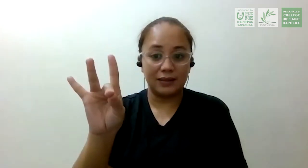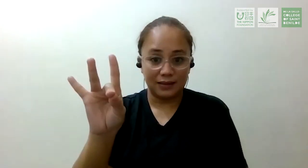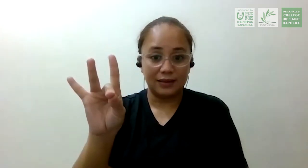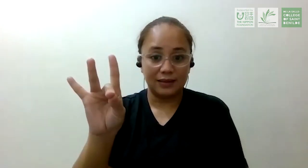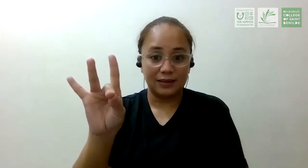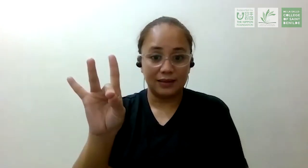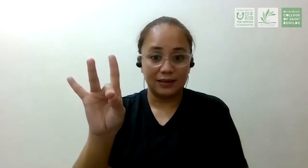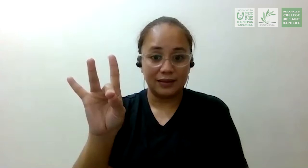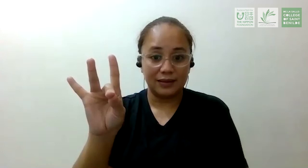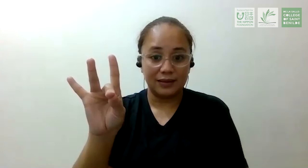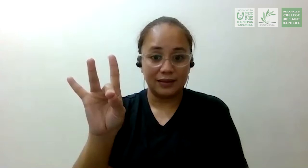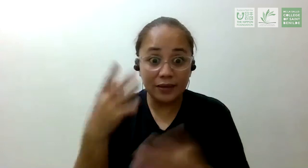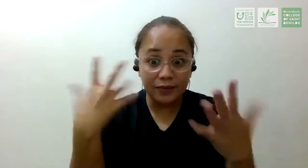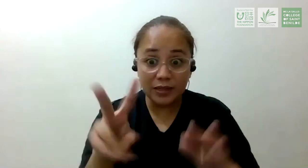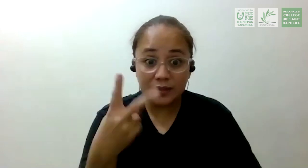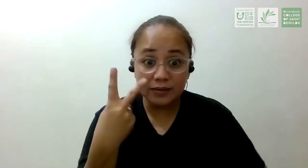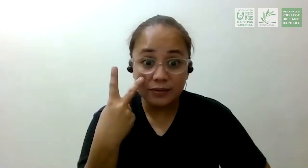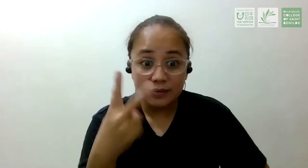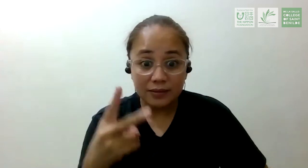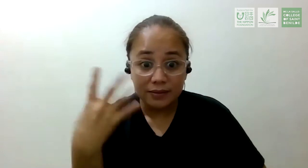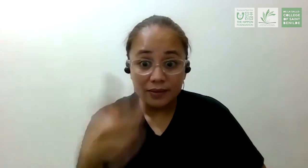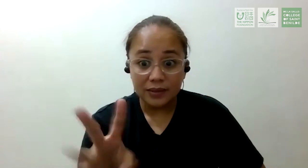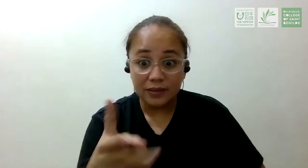Do you all see that?